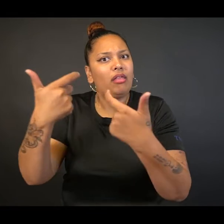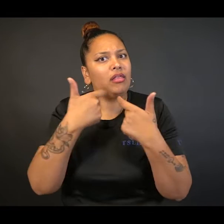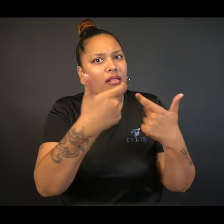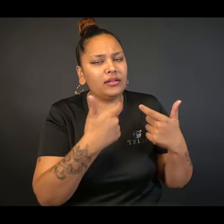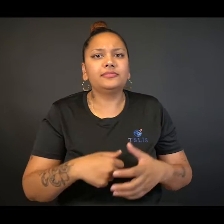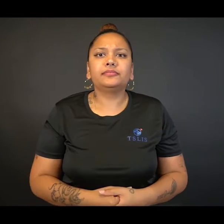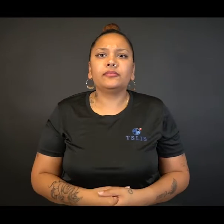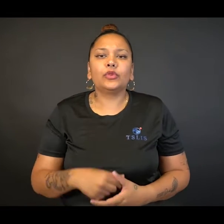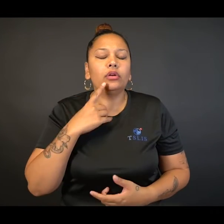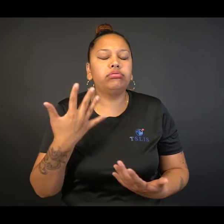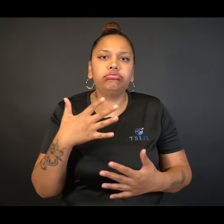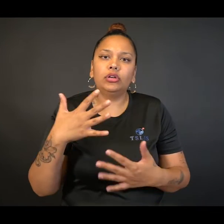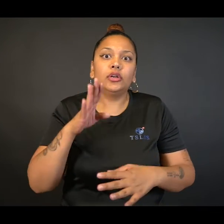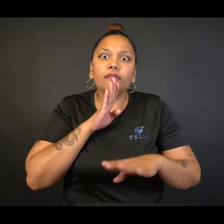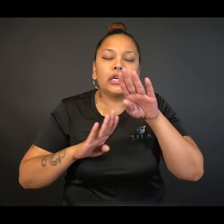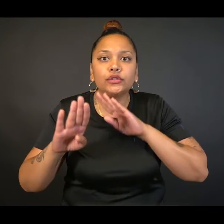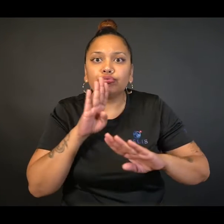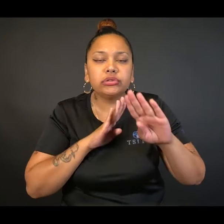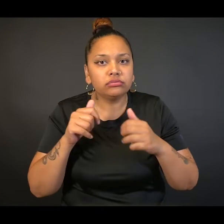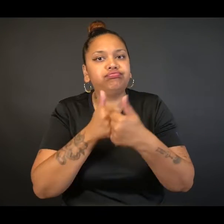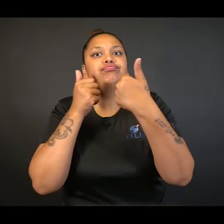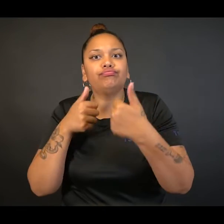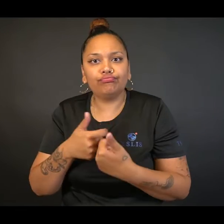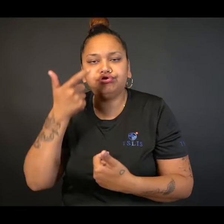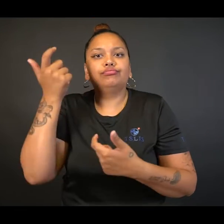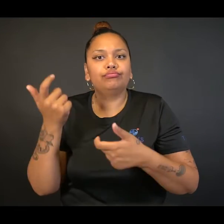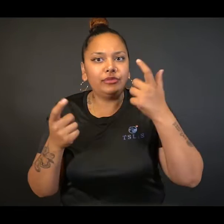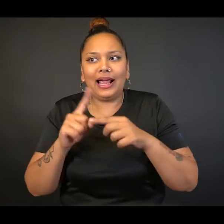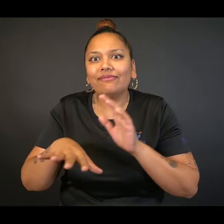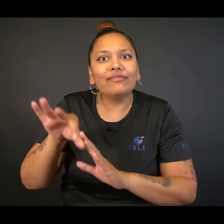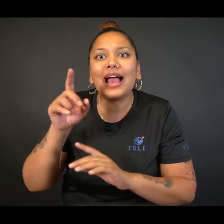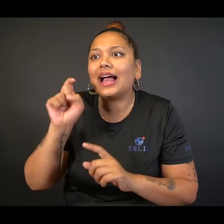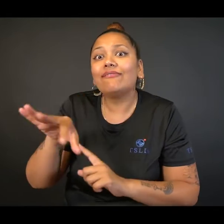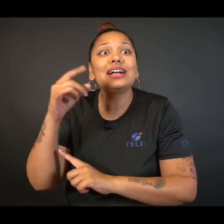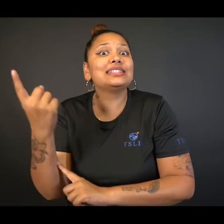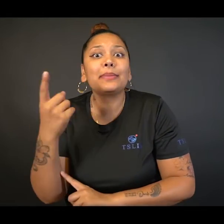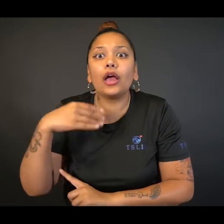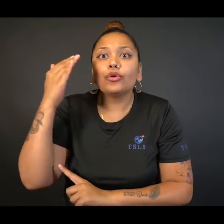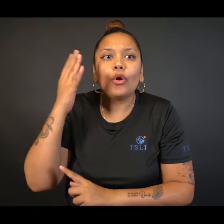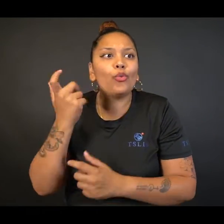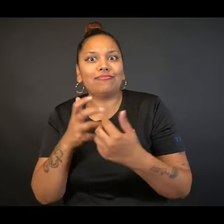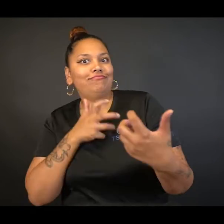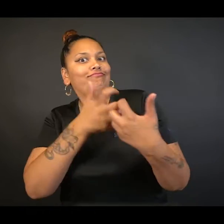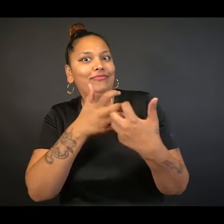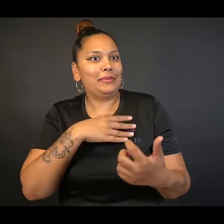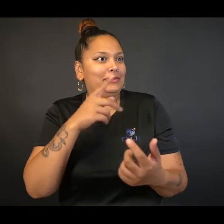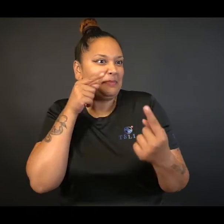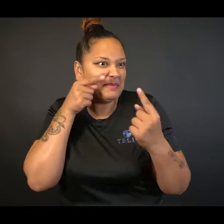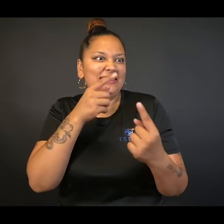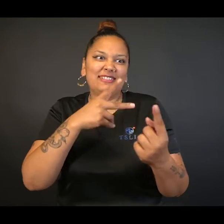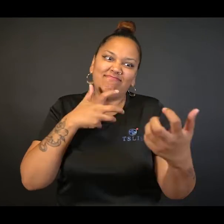frustrating. Whenever I encounter something that I know is going to be exactly what I need for a particular